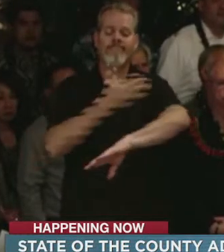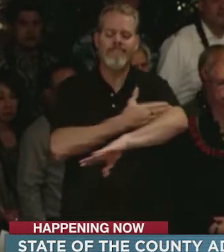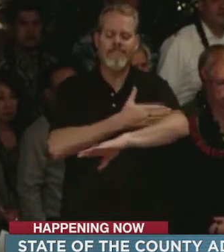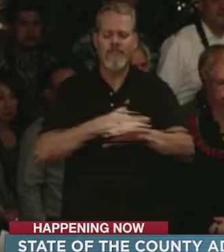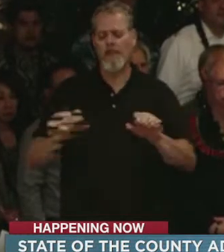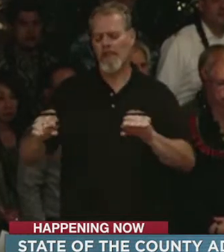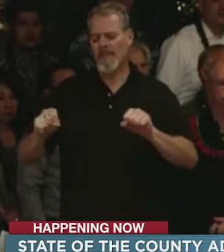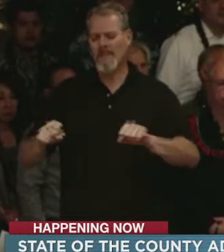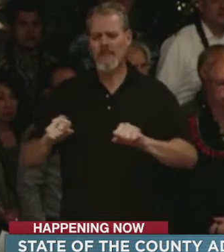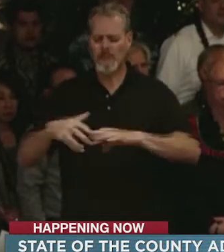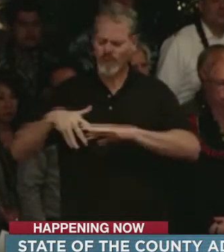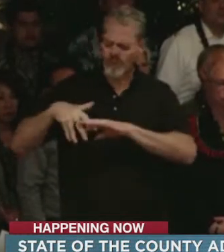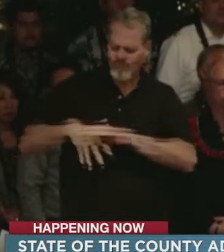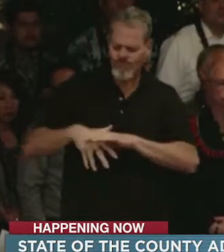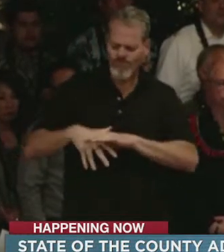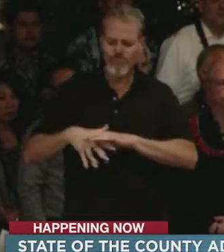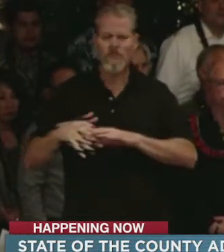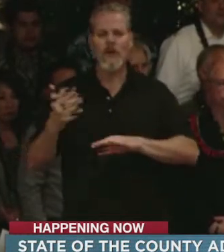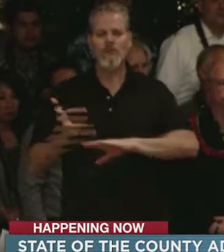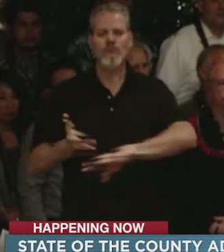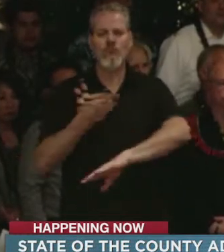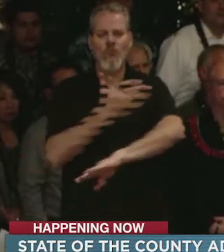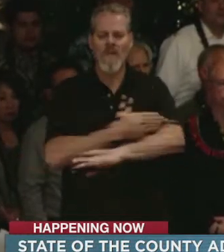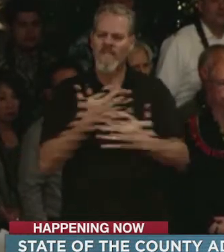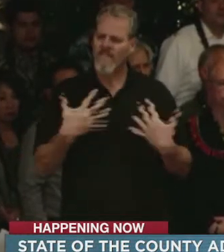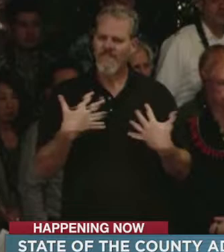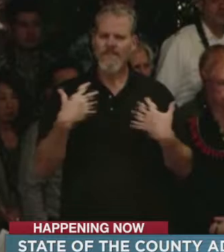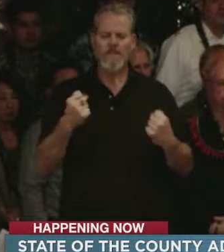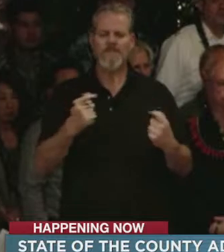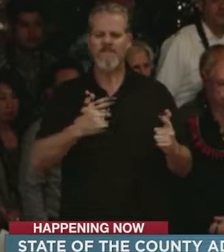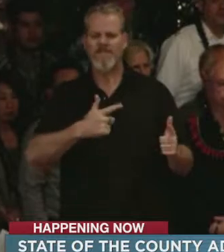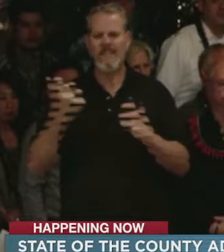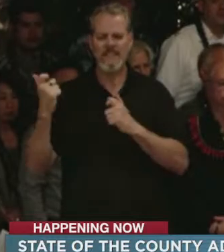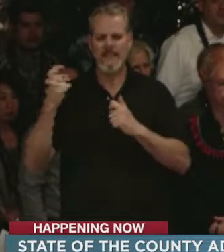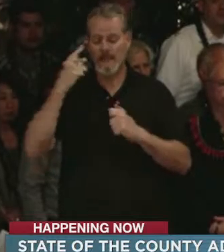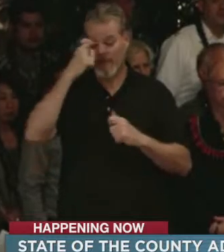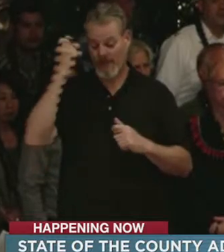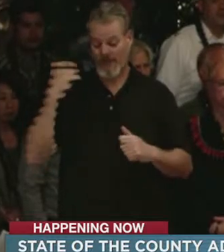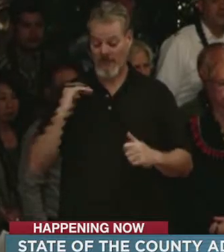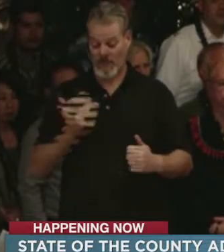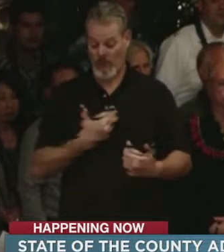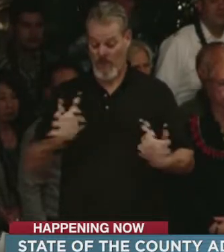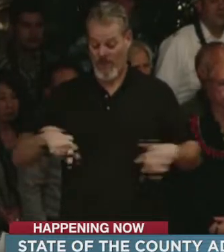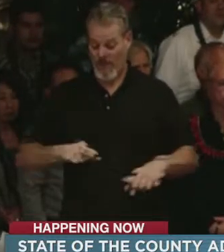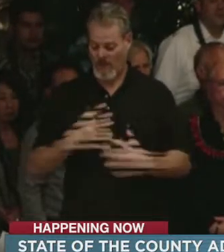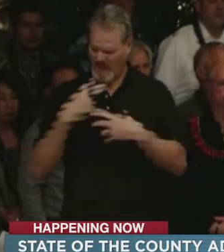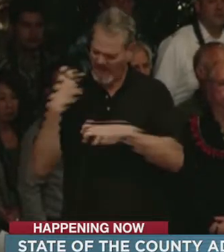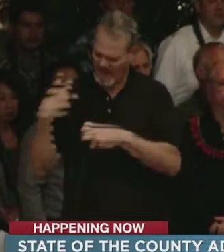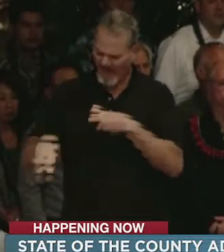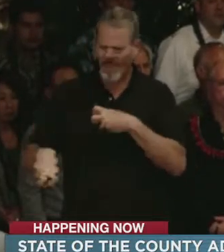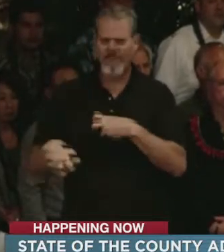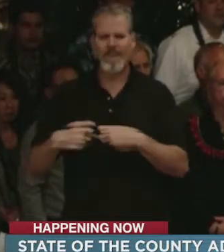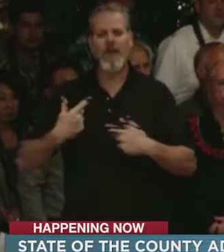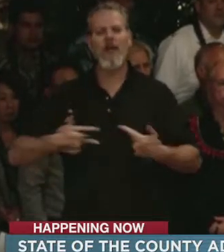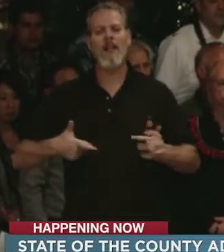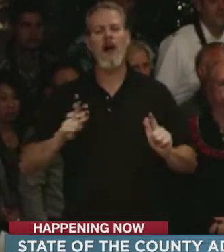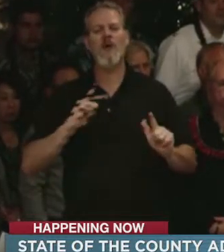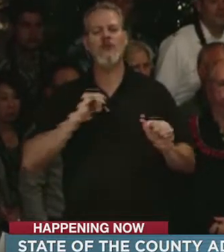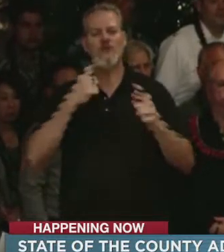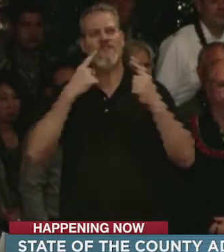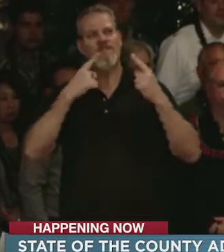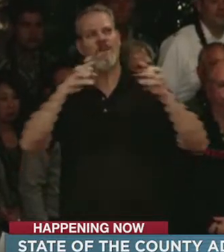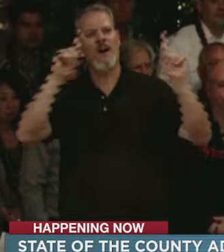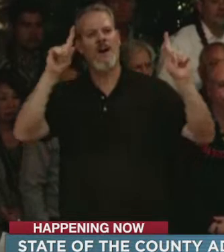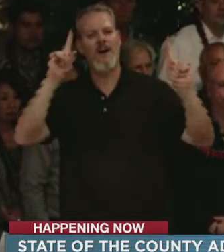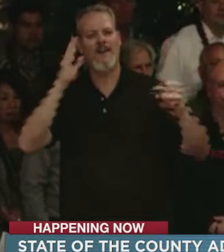withstand and recover quickly from today's difficulties, while creating a level of toughness that will allow us to flourish into the future.